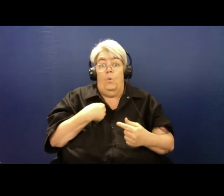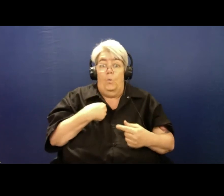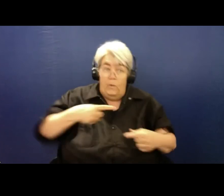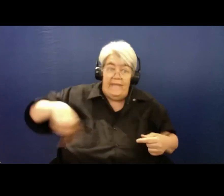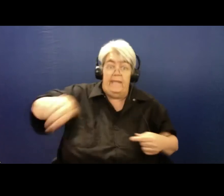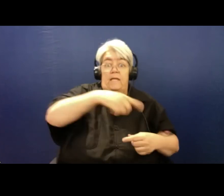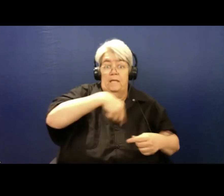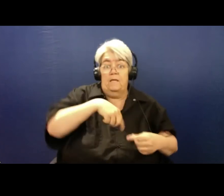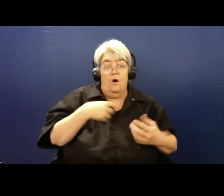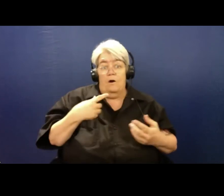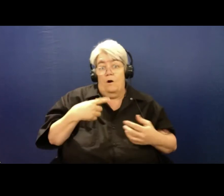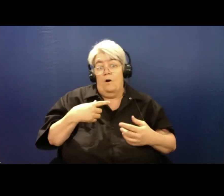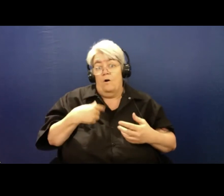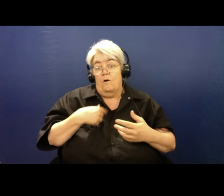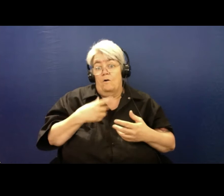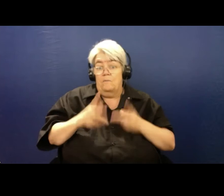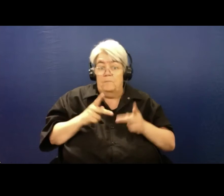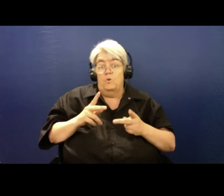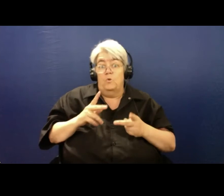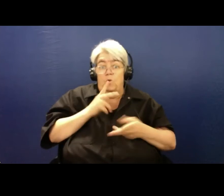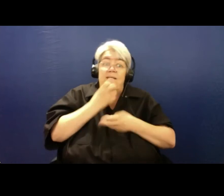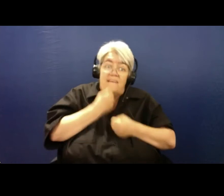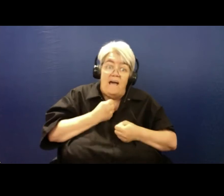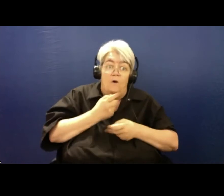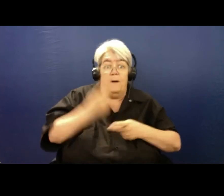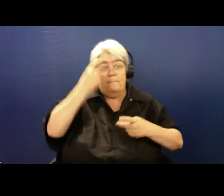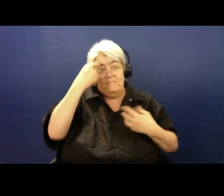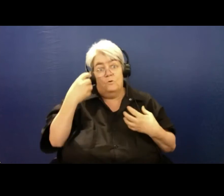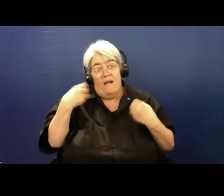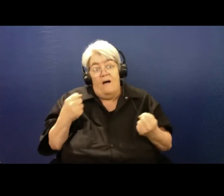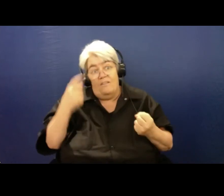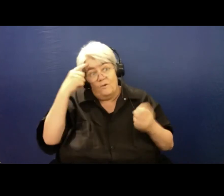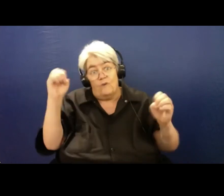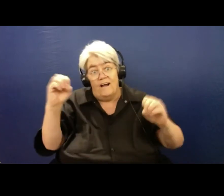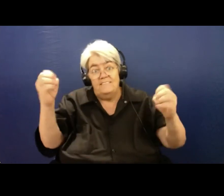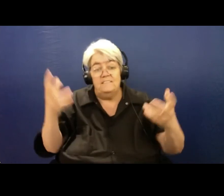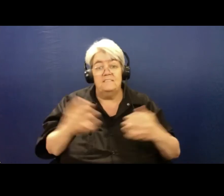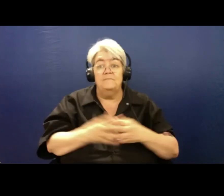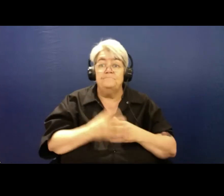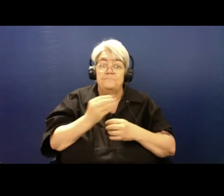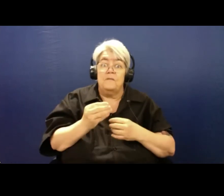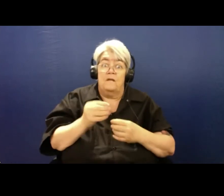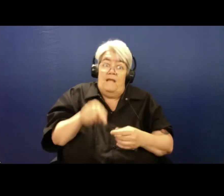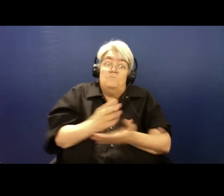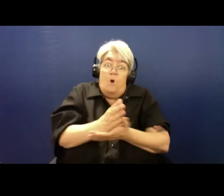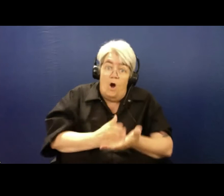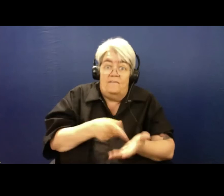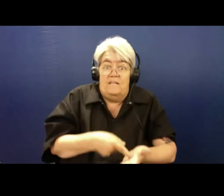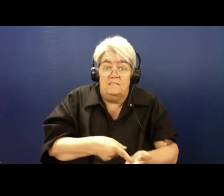got a stake in this as people who care about mental health crisis. That's a piece of this. And